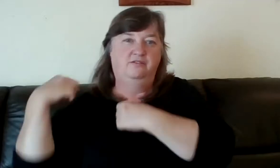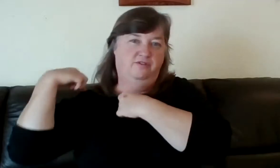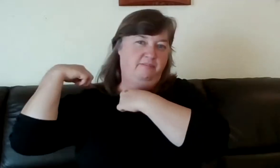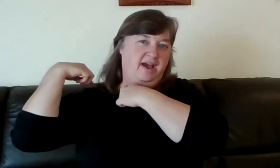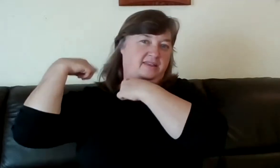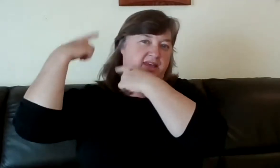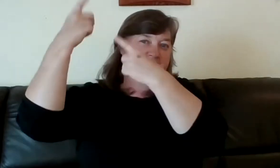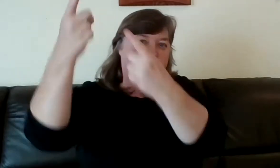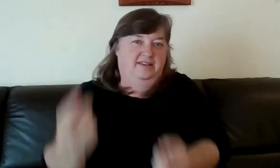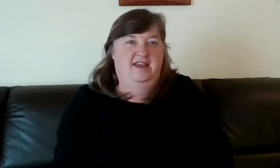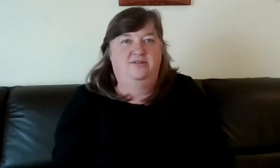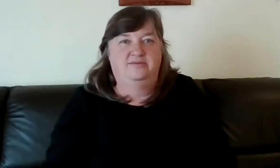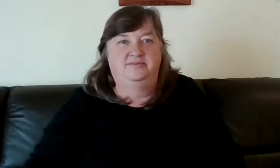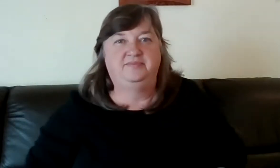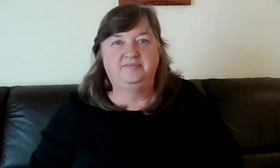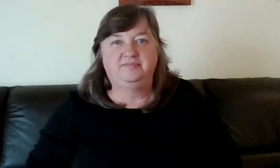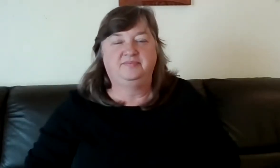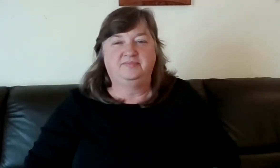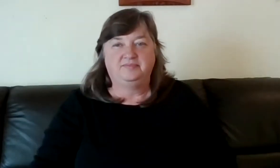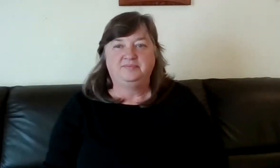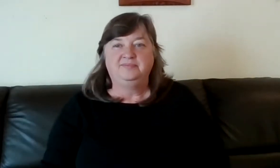From back then to now.